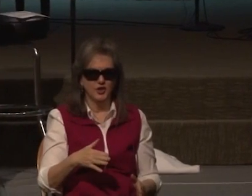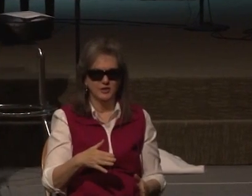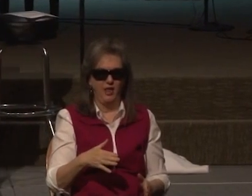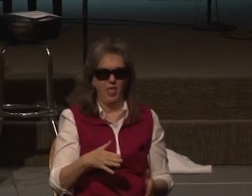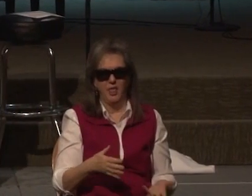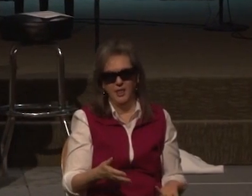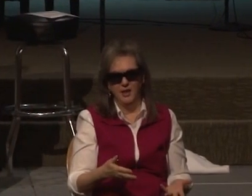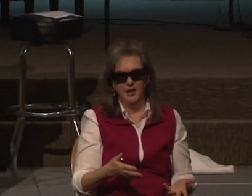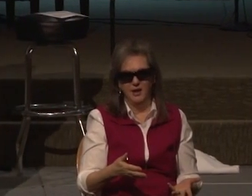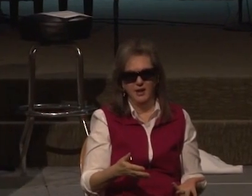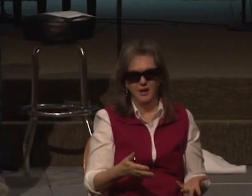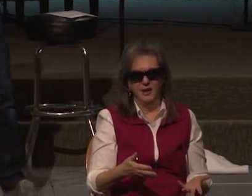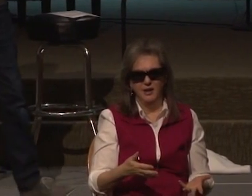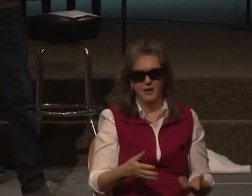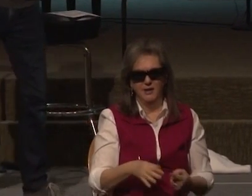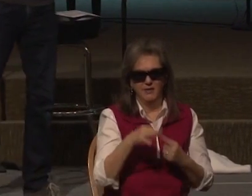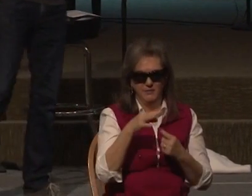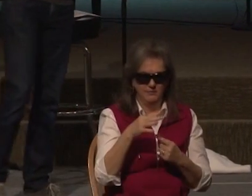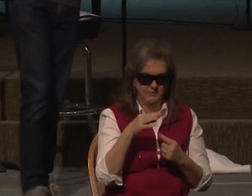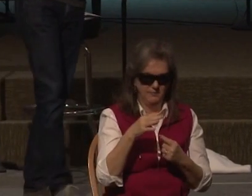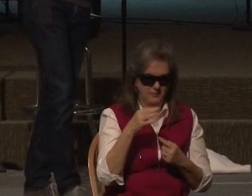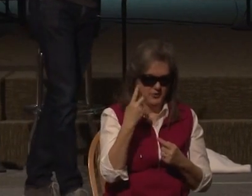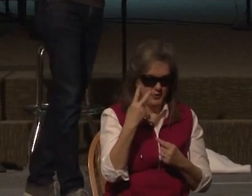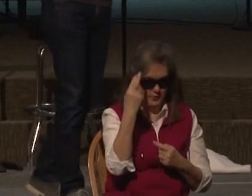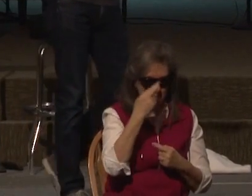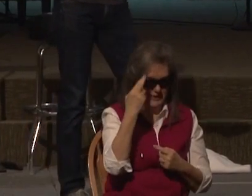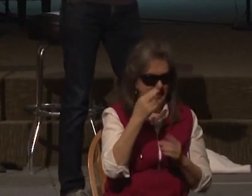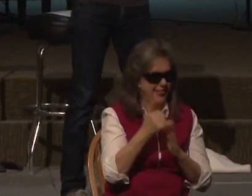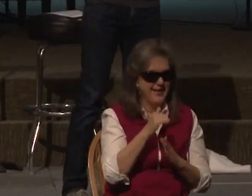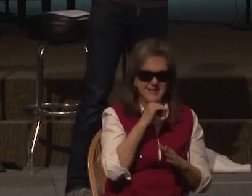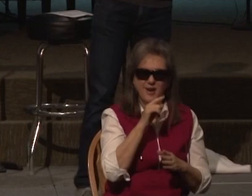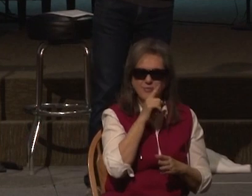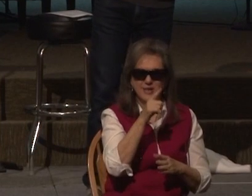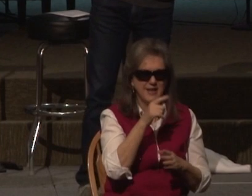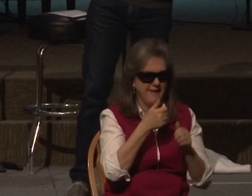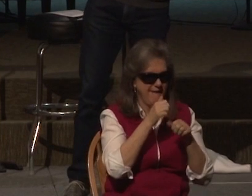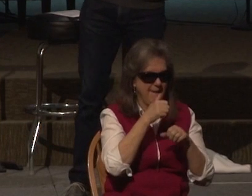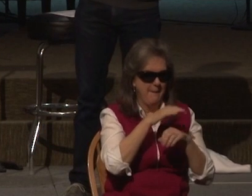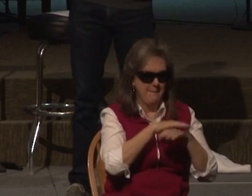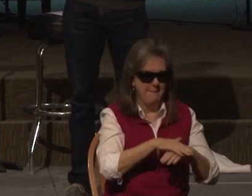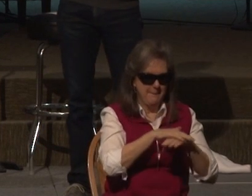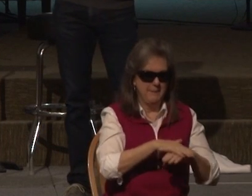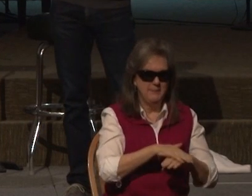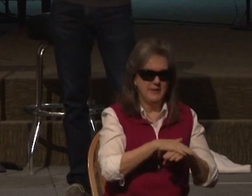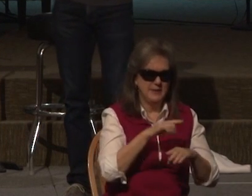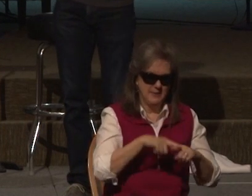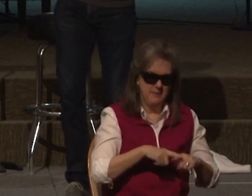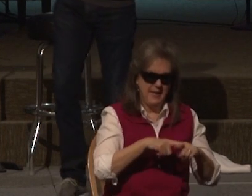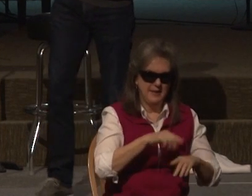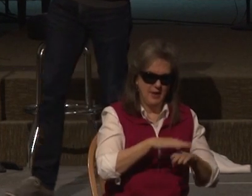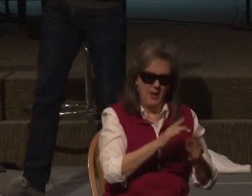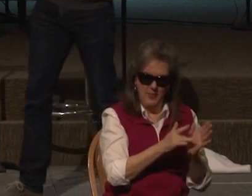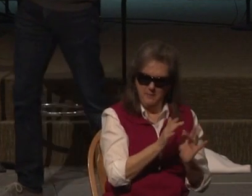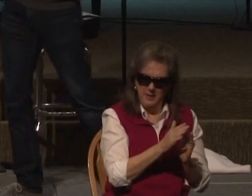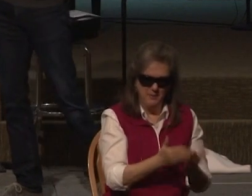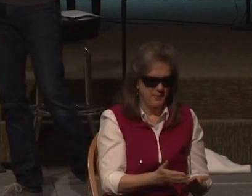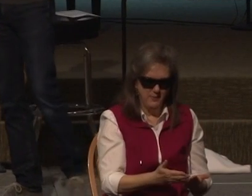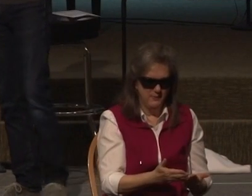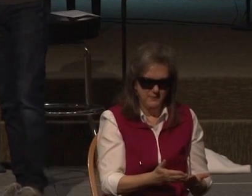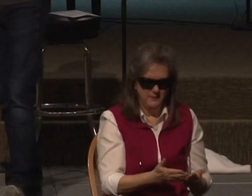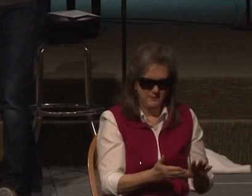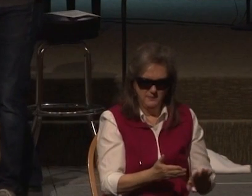hanging, particularly for two reasons. One is that's just not really biblically accurate. But